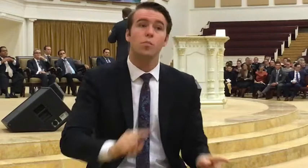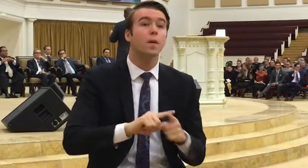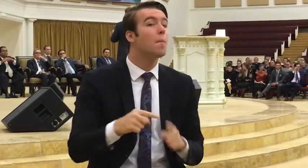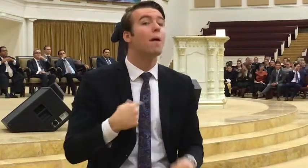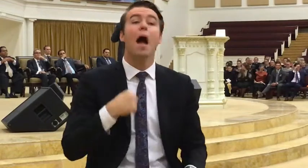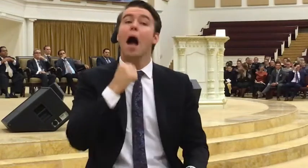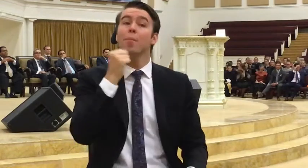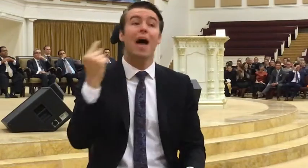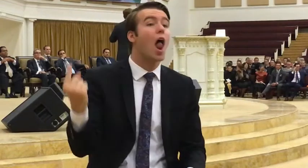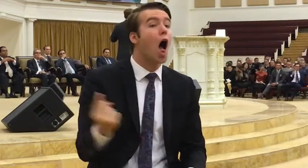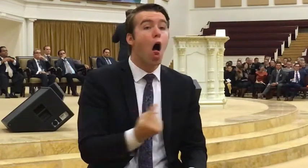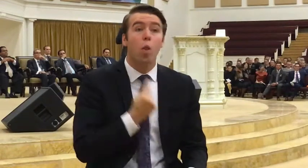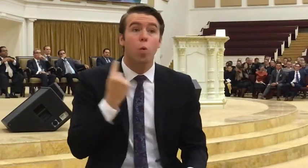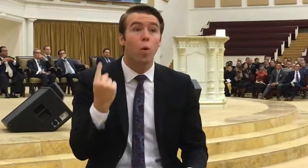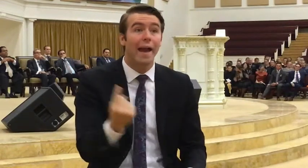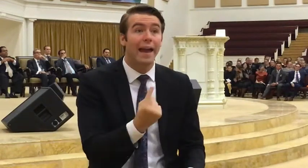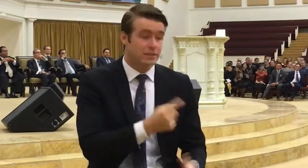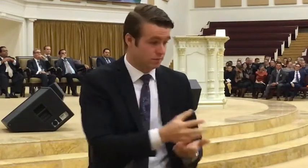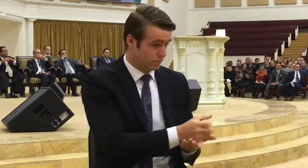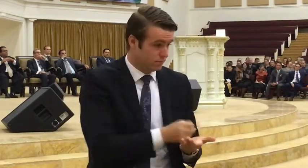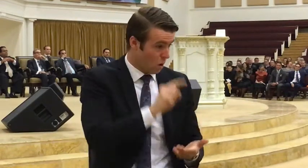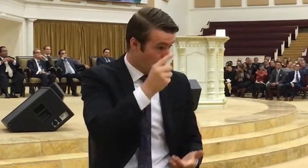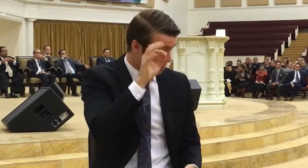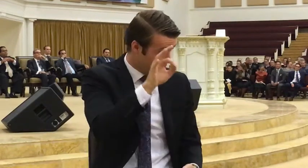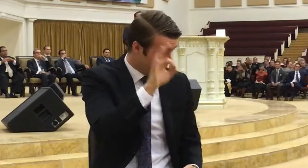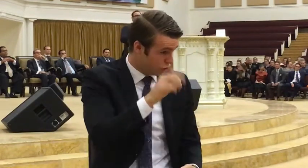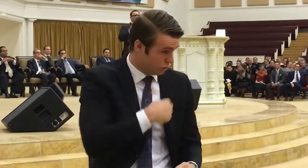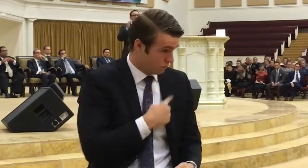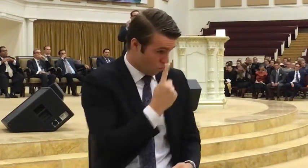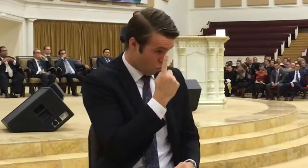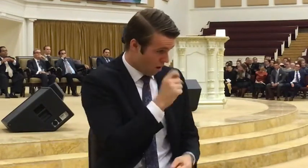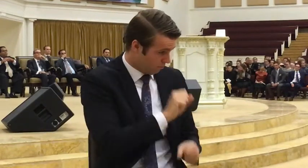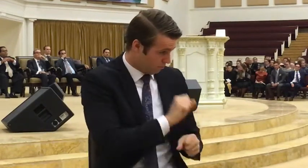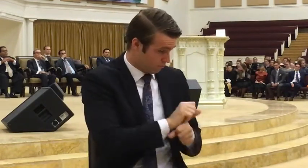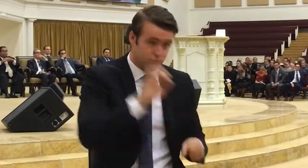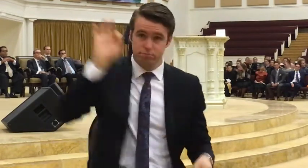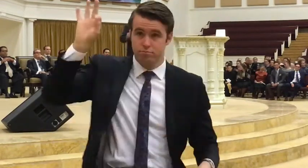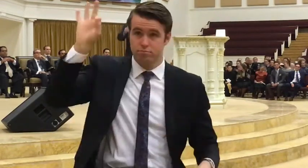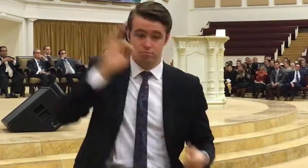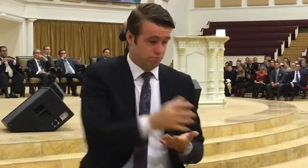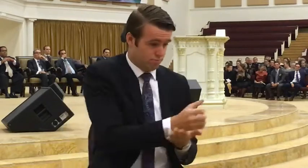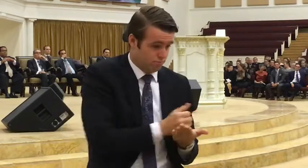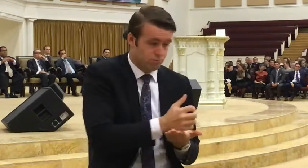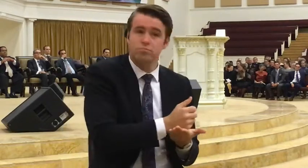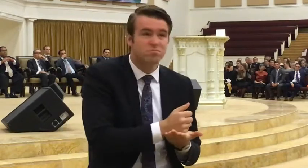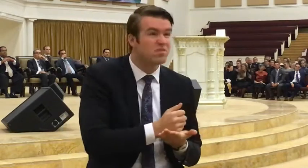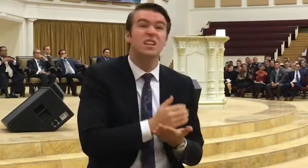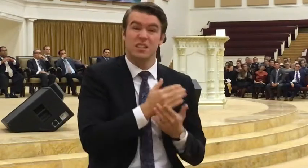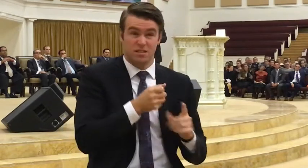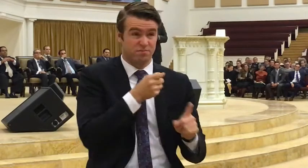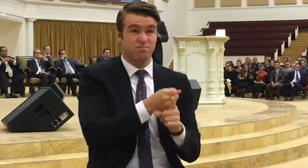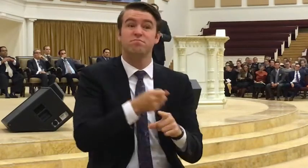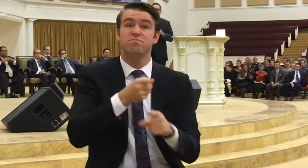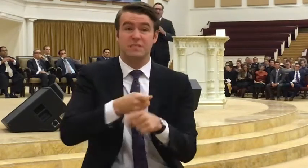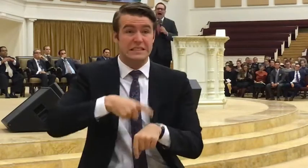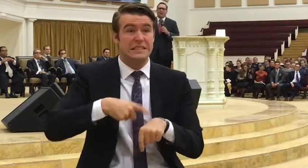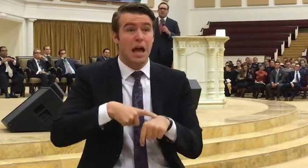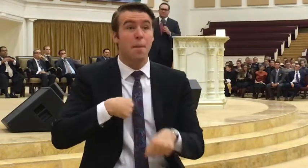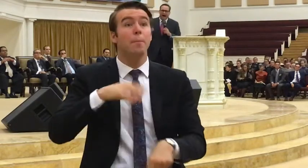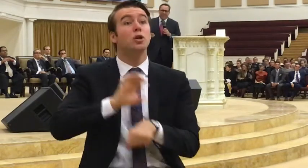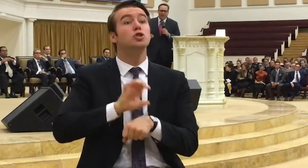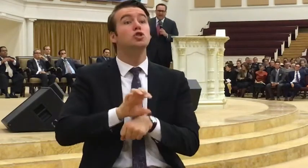not always been deriving my income solely of the pulpit. There have been seasons of church planting